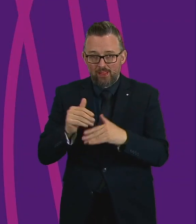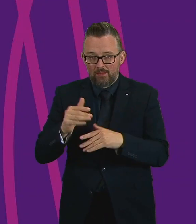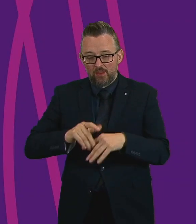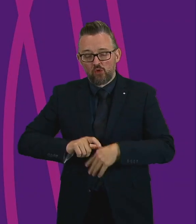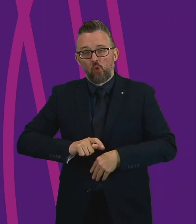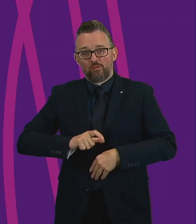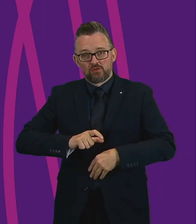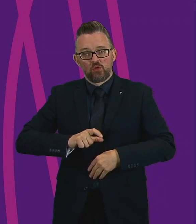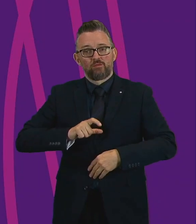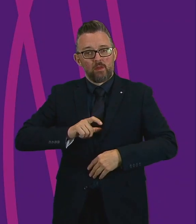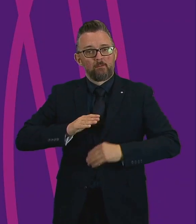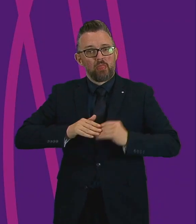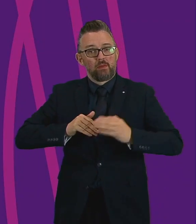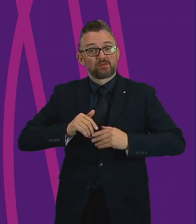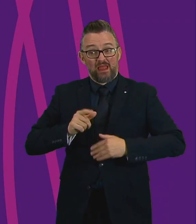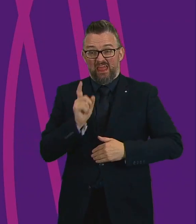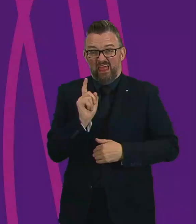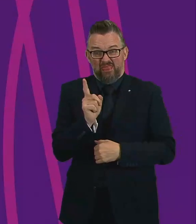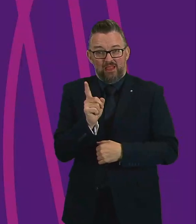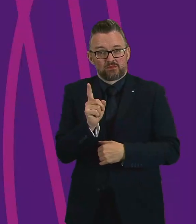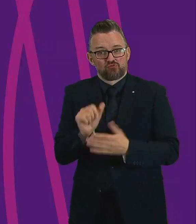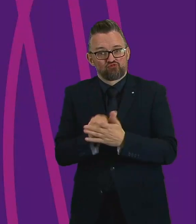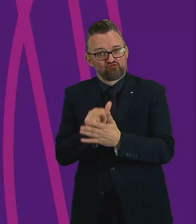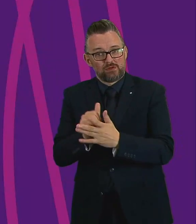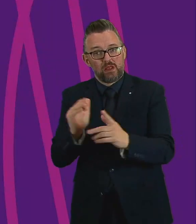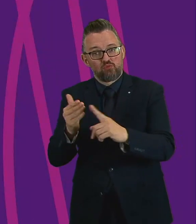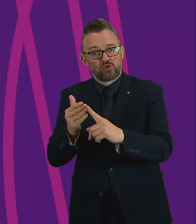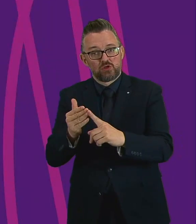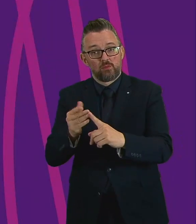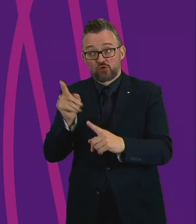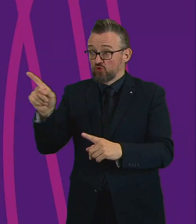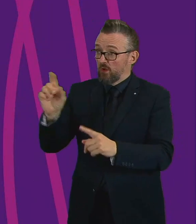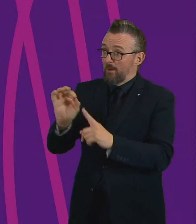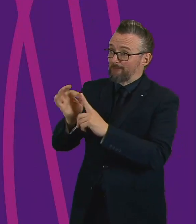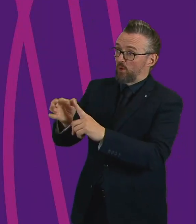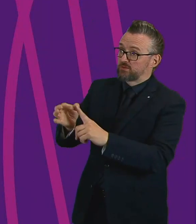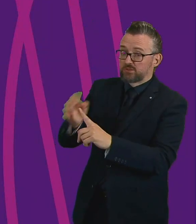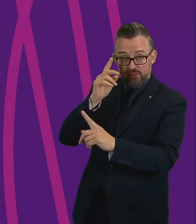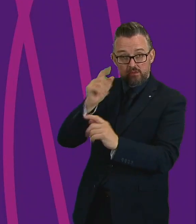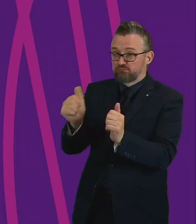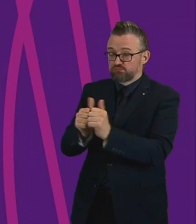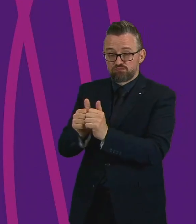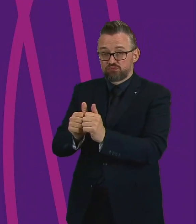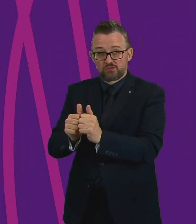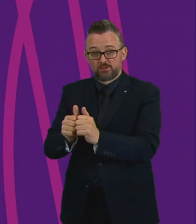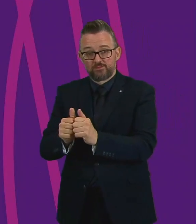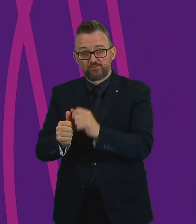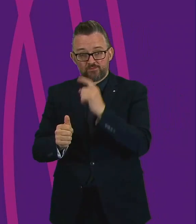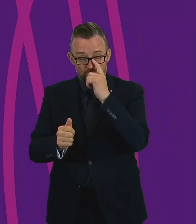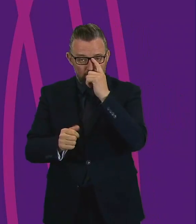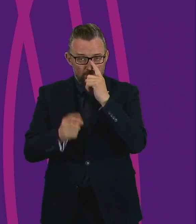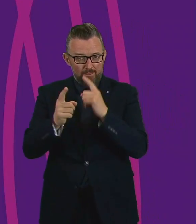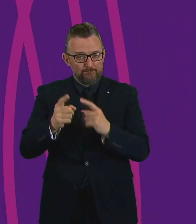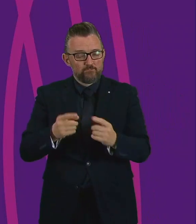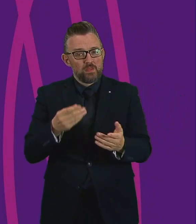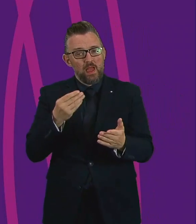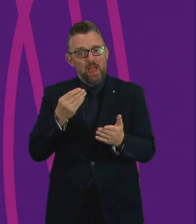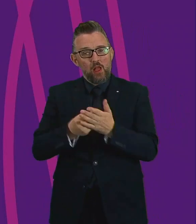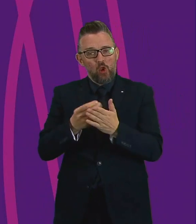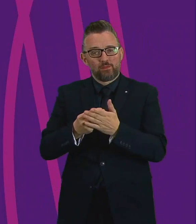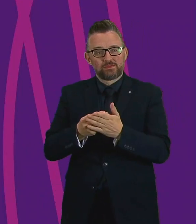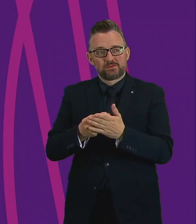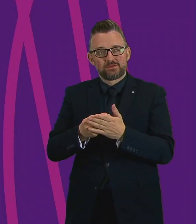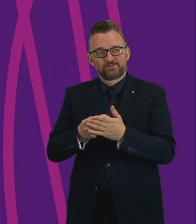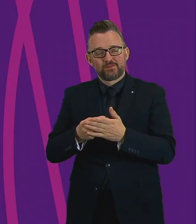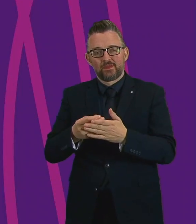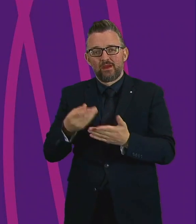And I think that would be the right approach to take. But nevertheless, I think there were valid points certainly to make. A feature of economy and finance debates for some